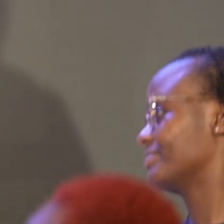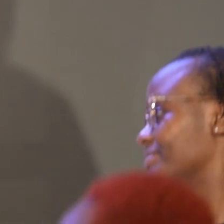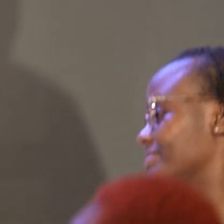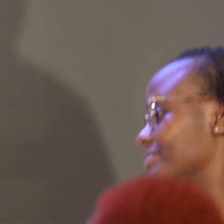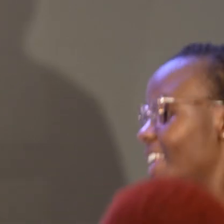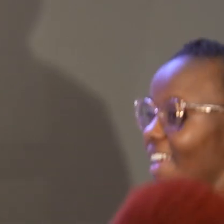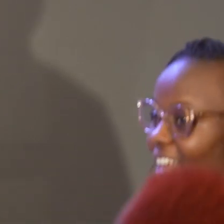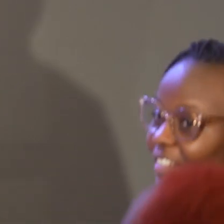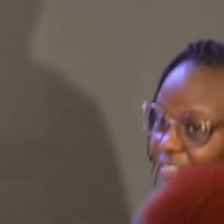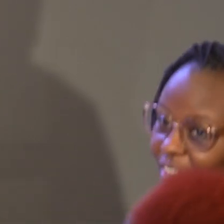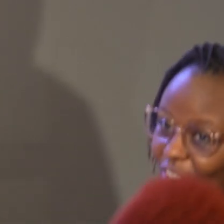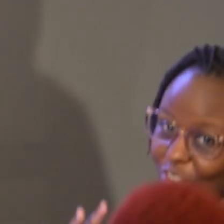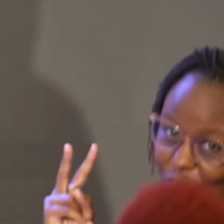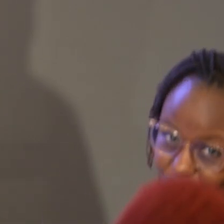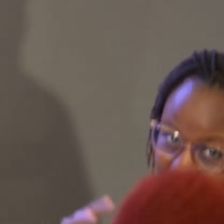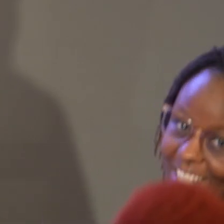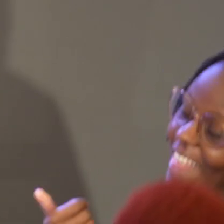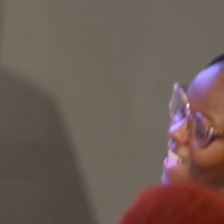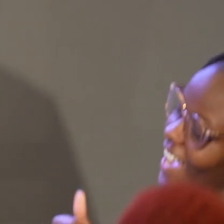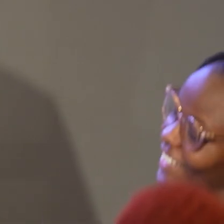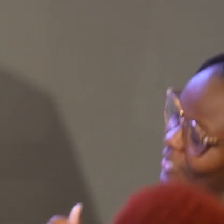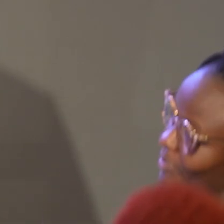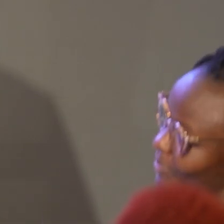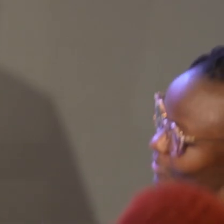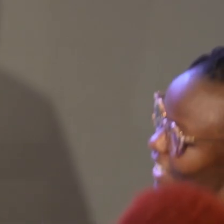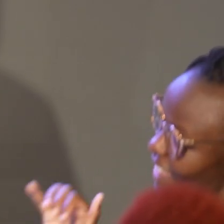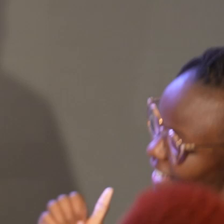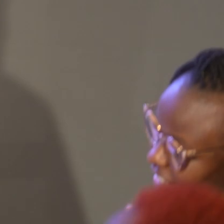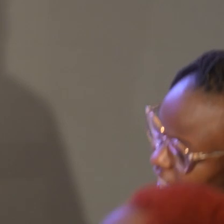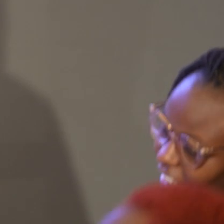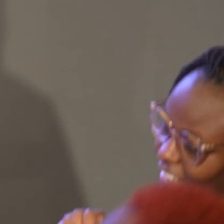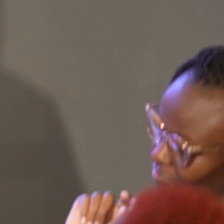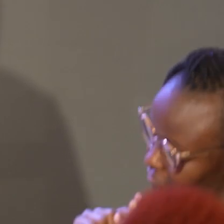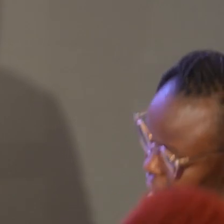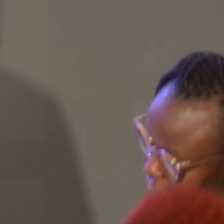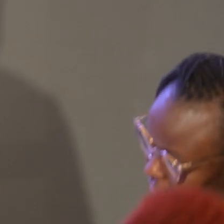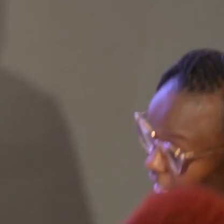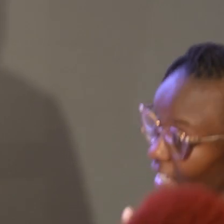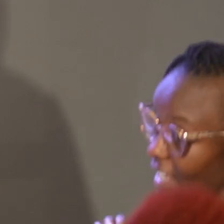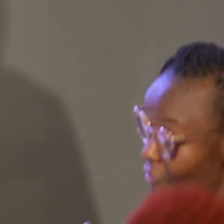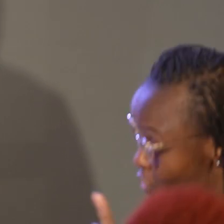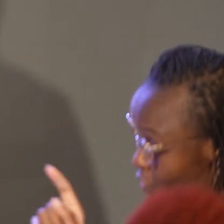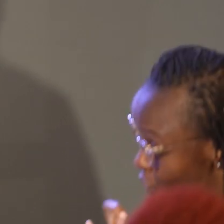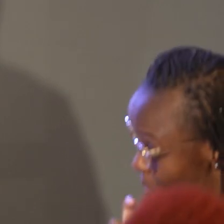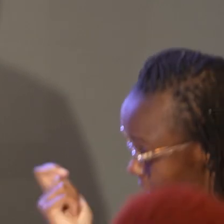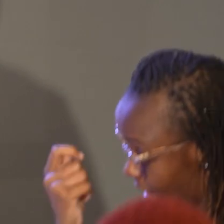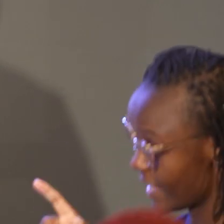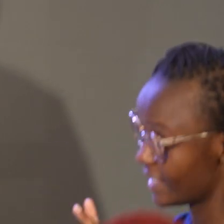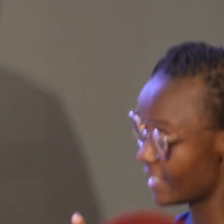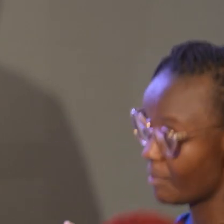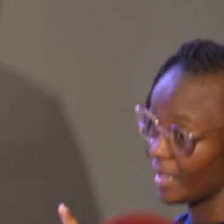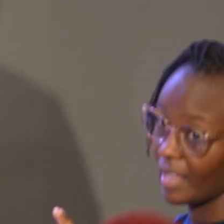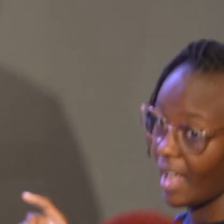Now, if you read the act in detail, and I'm sure most of us, especially those of us from Kenya, but also from